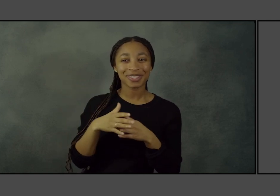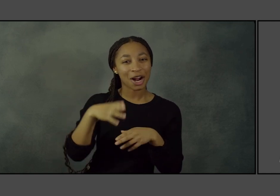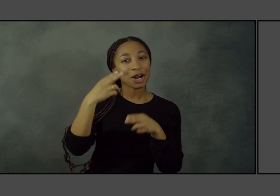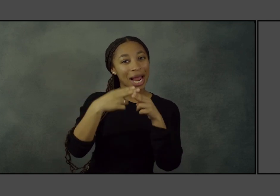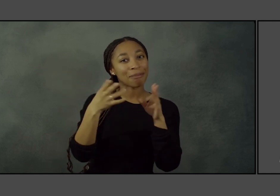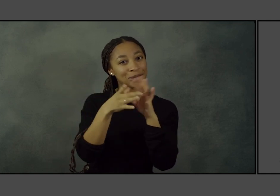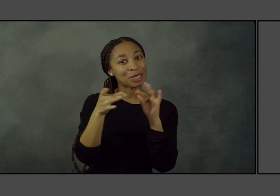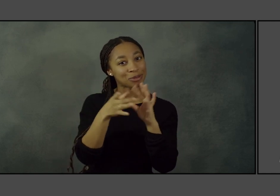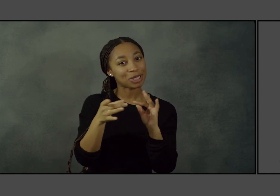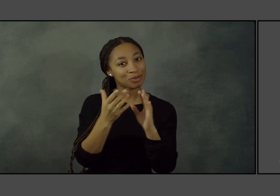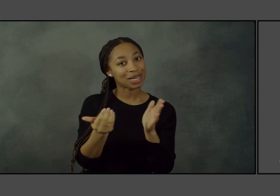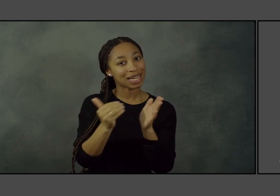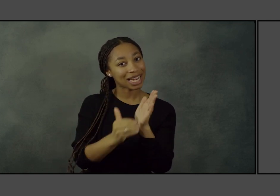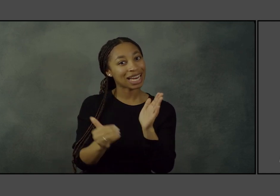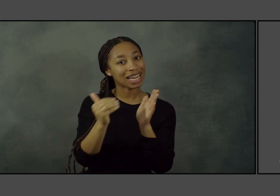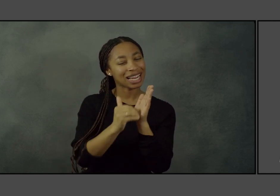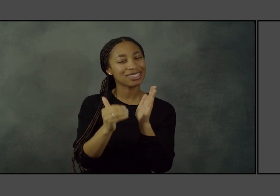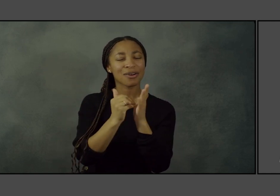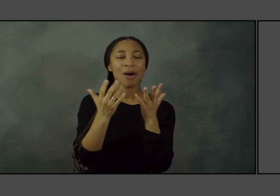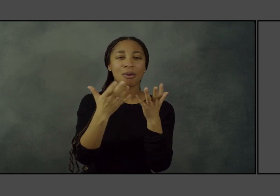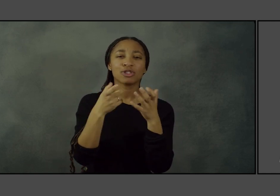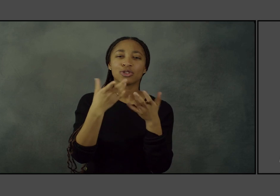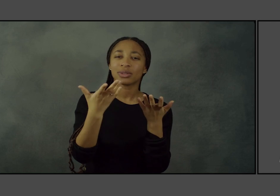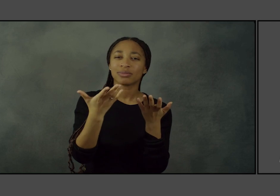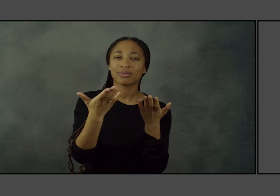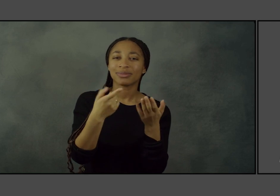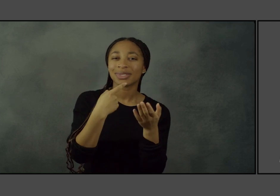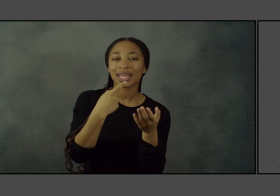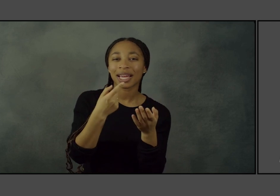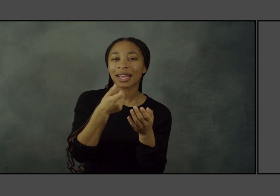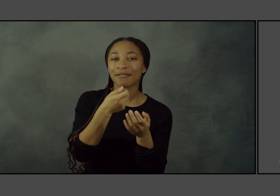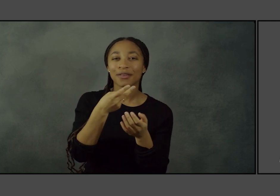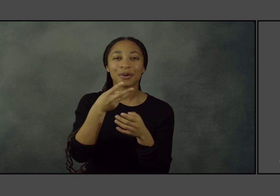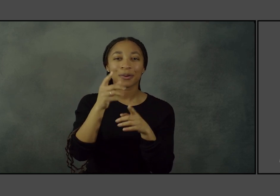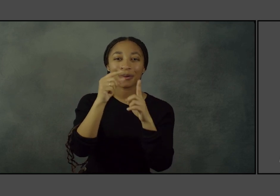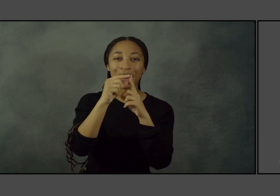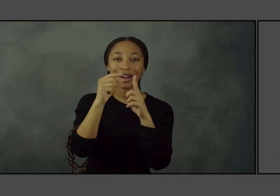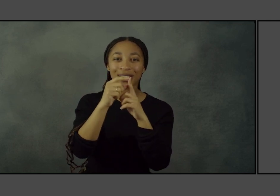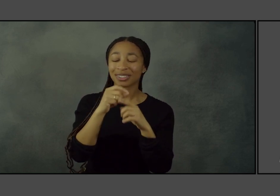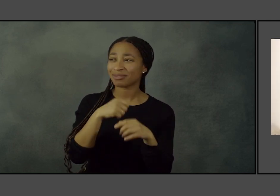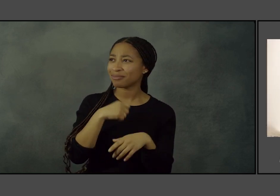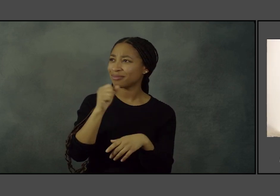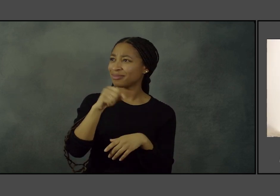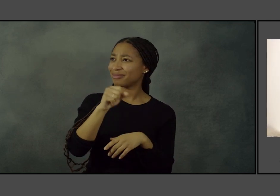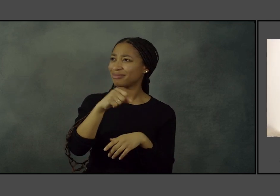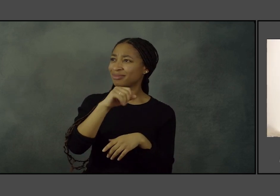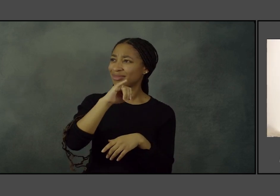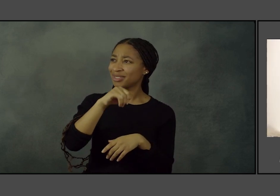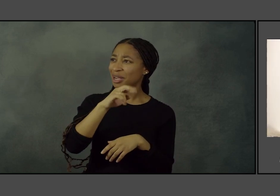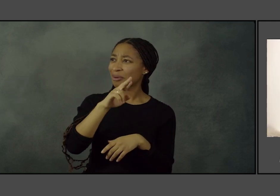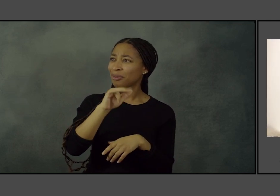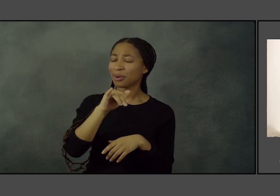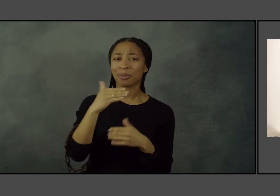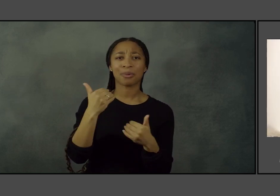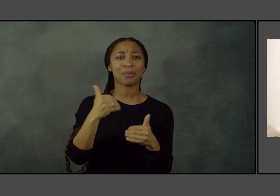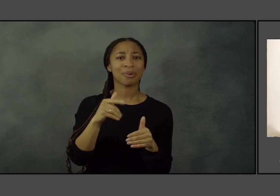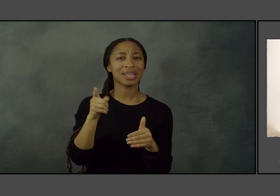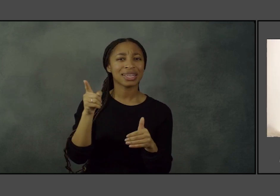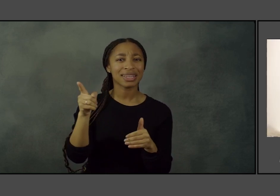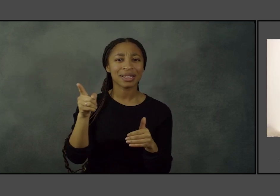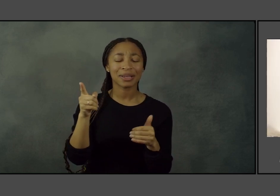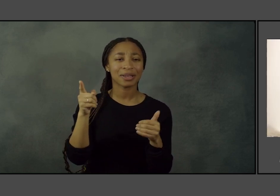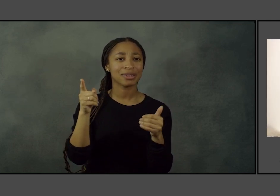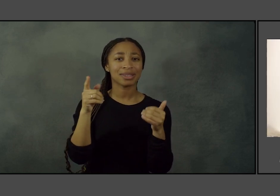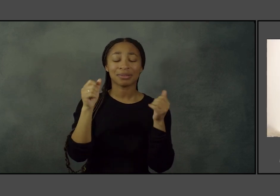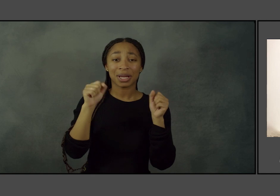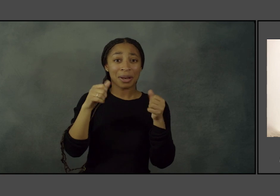words. Yeah, one of our true geniuses, who played in every context, every form